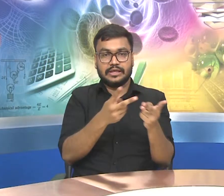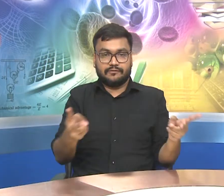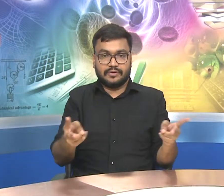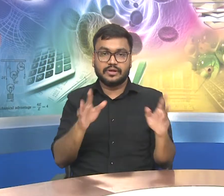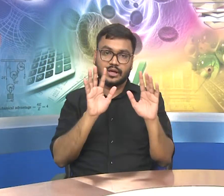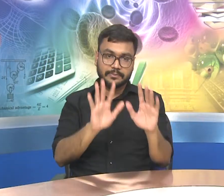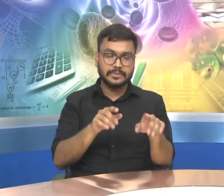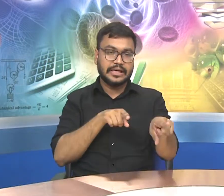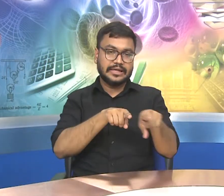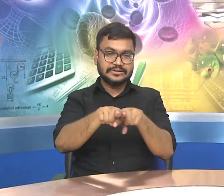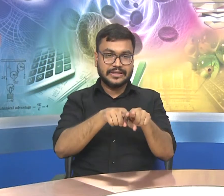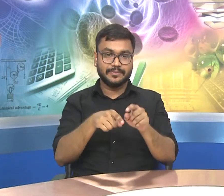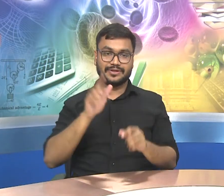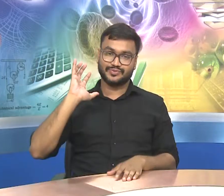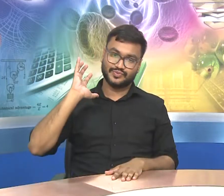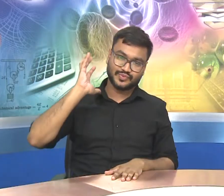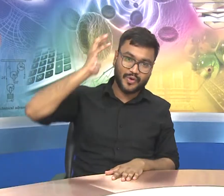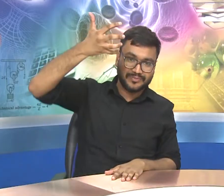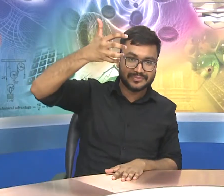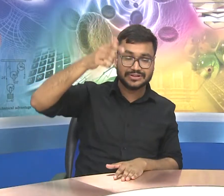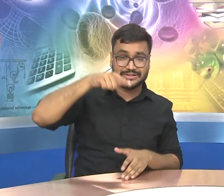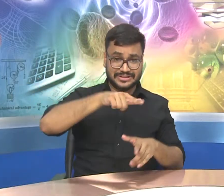The energy starts from the sun